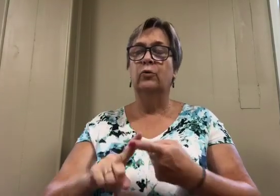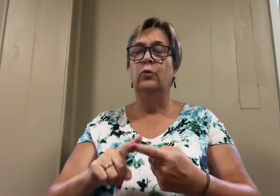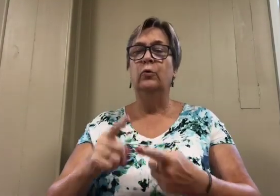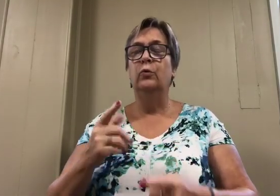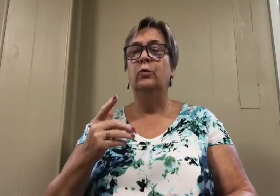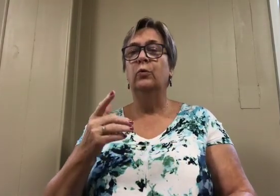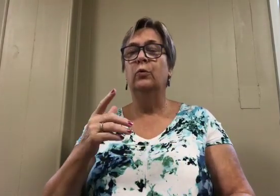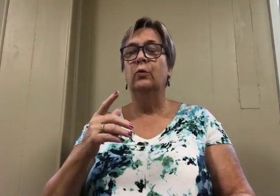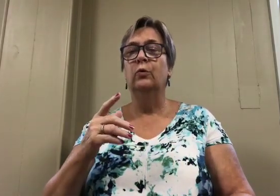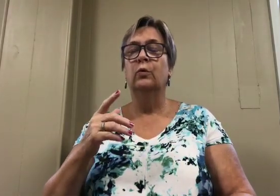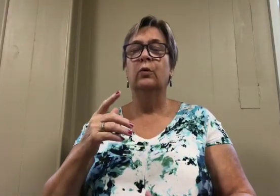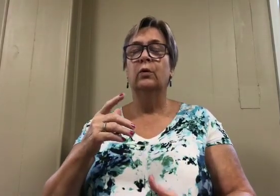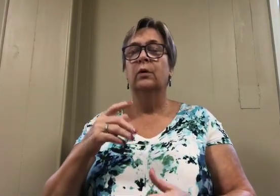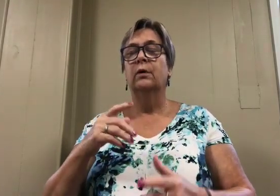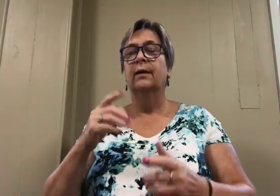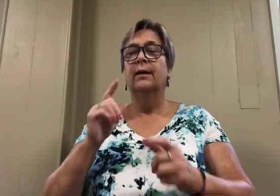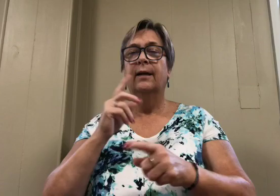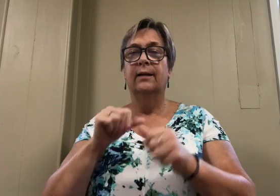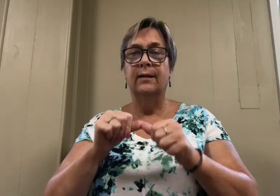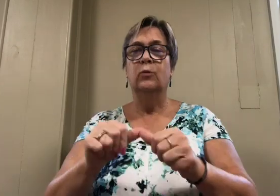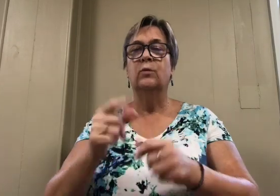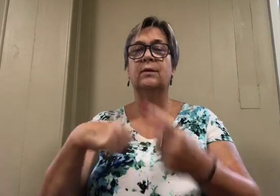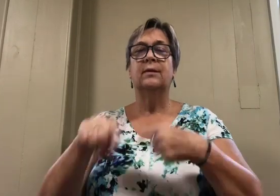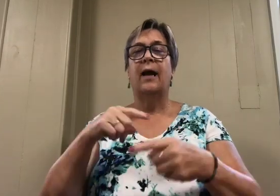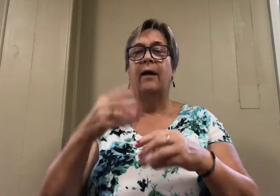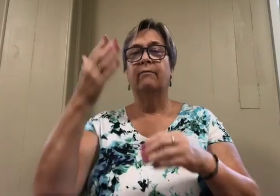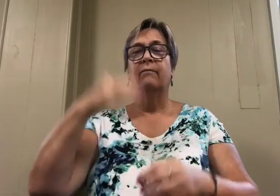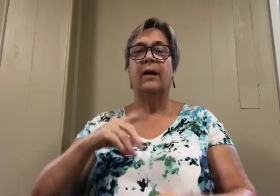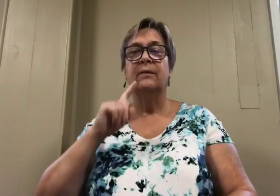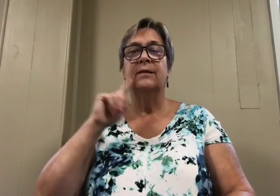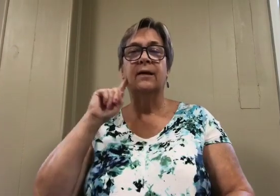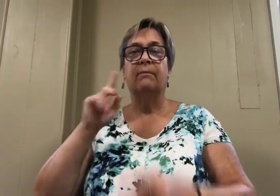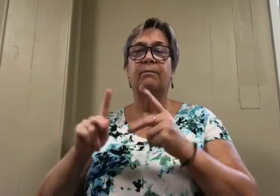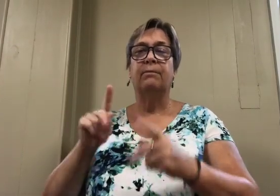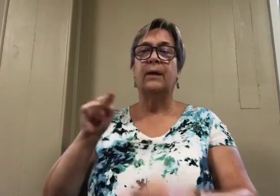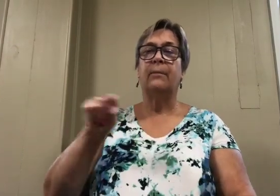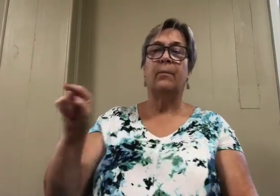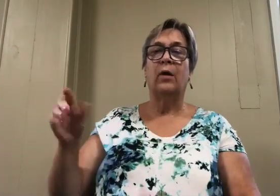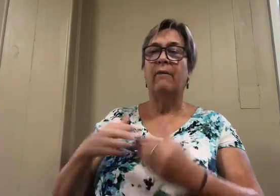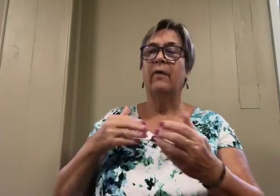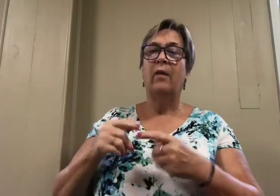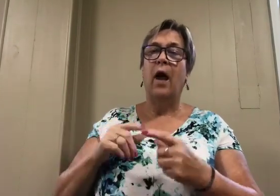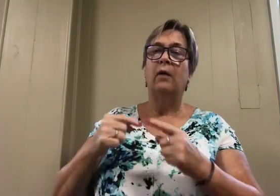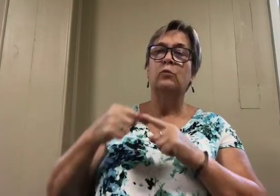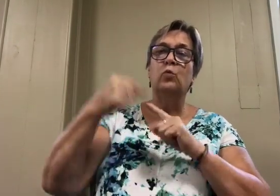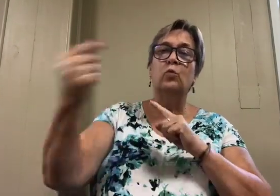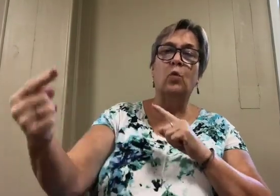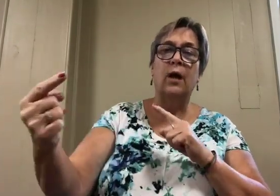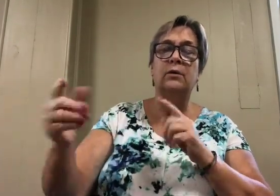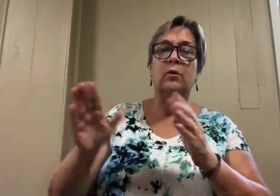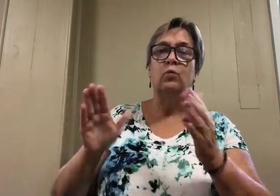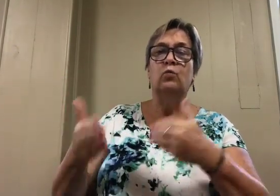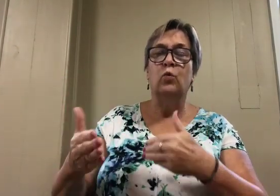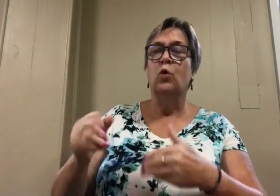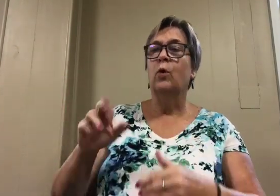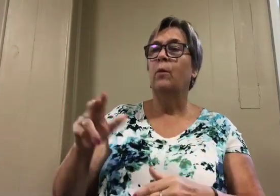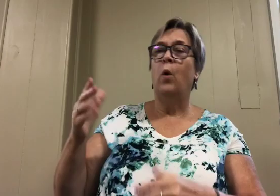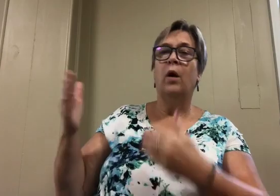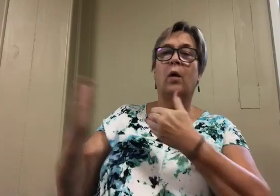but they are not or willing to bother with signing in front